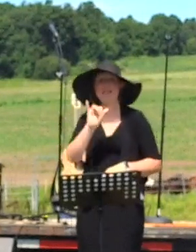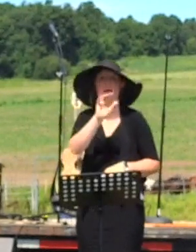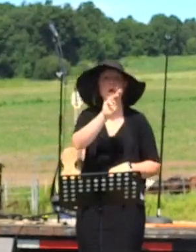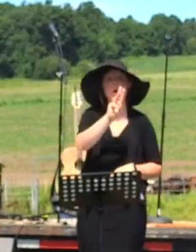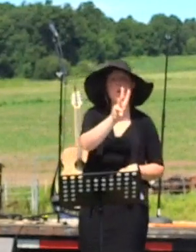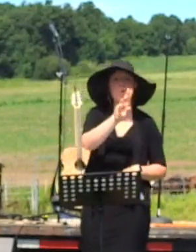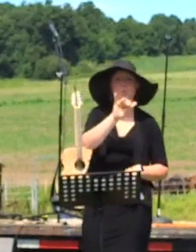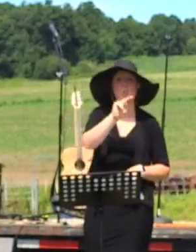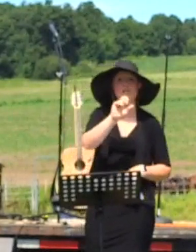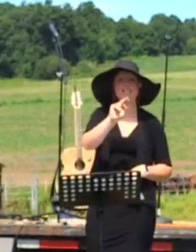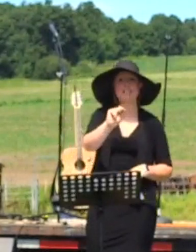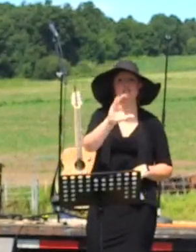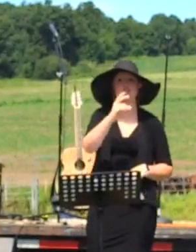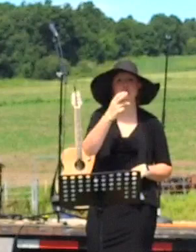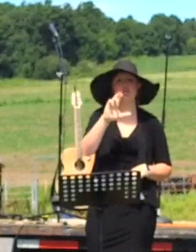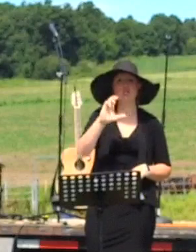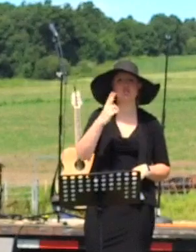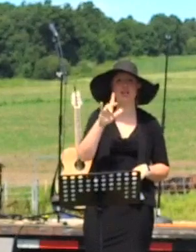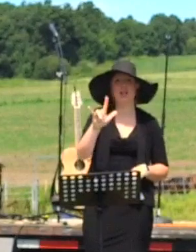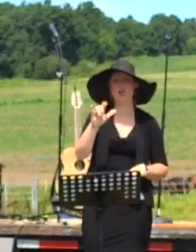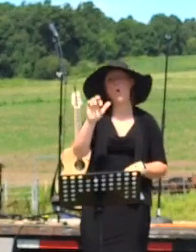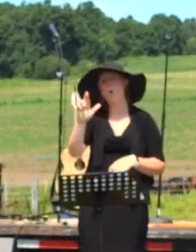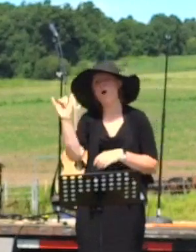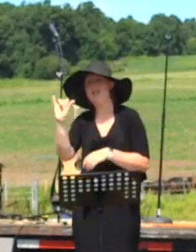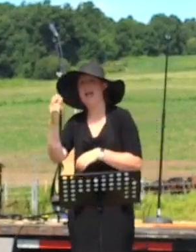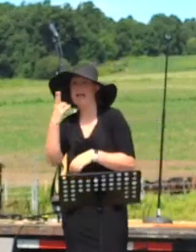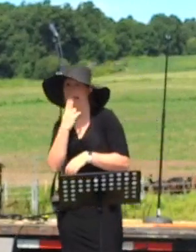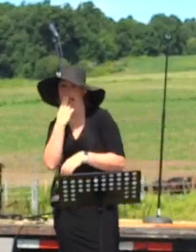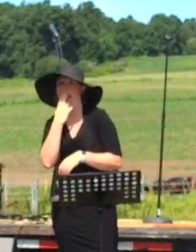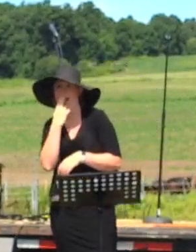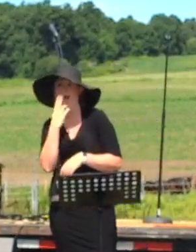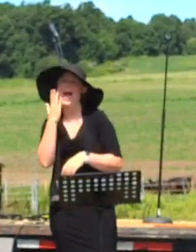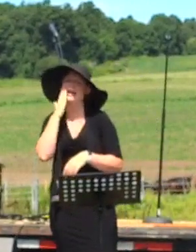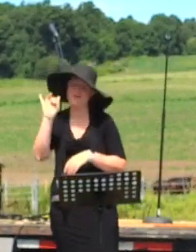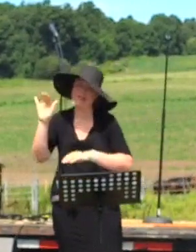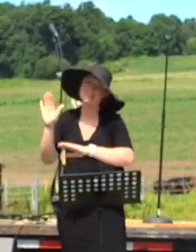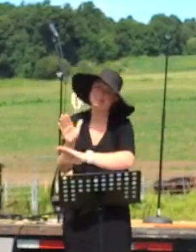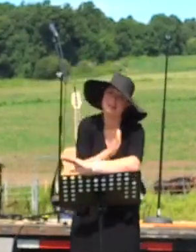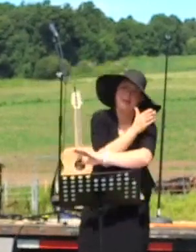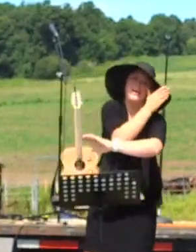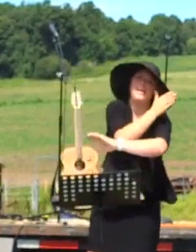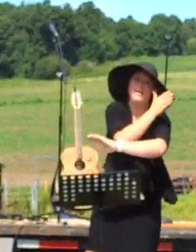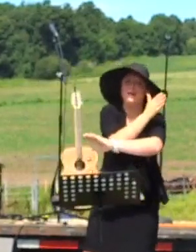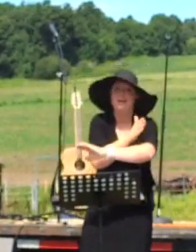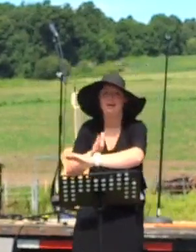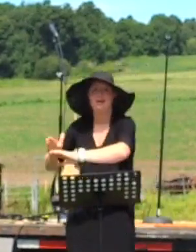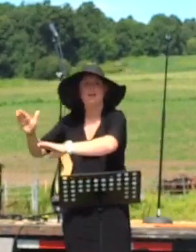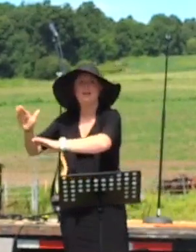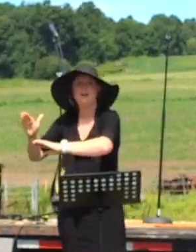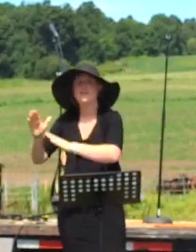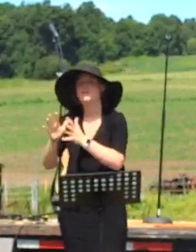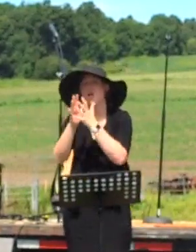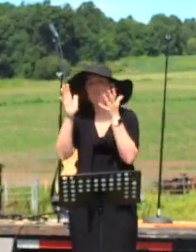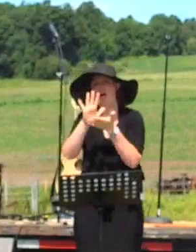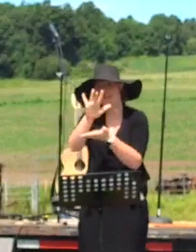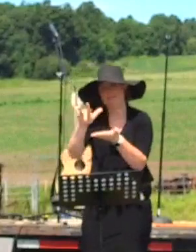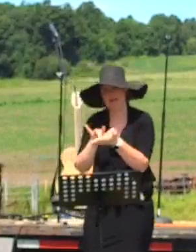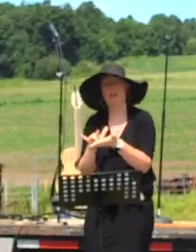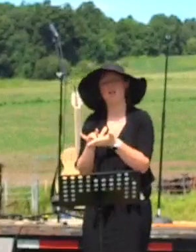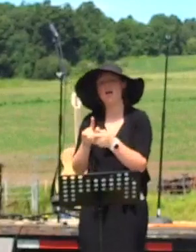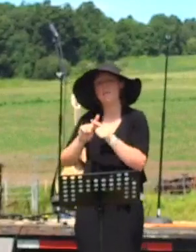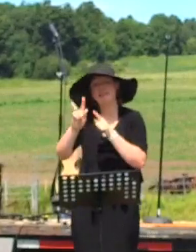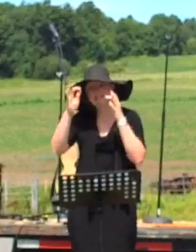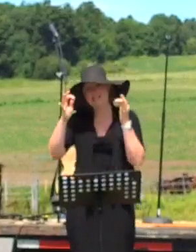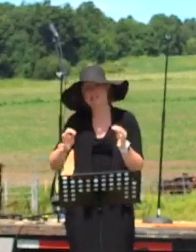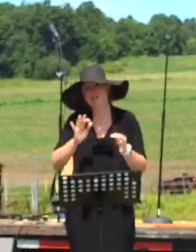Churchill? Or are you going to use it like Adolf Hitler? Now, obviously, those are extremes there. There's a whole bunch in the middle. But the decision